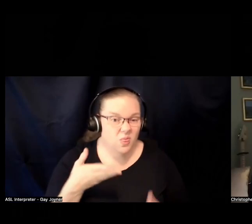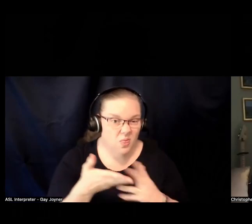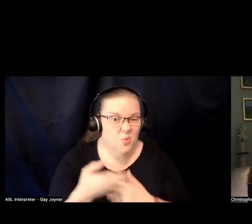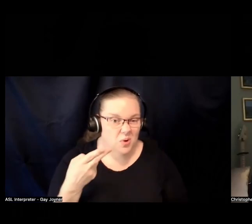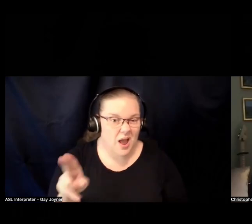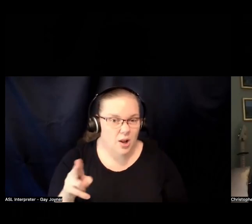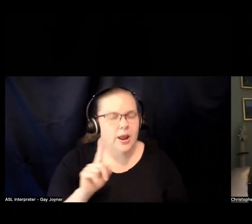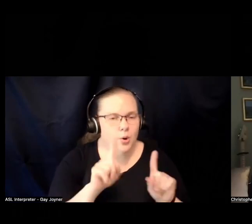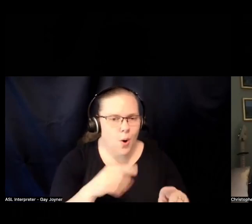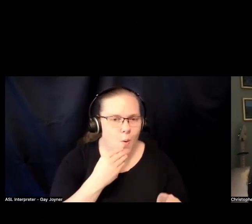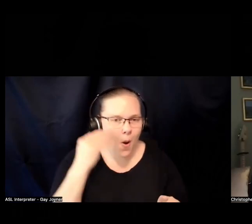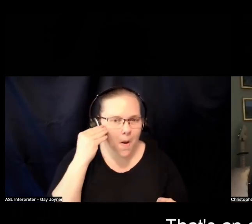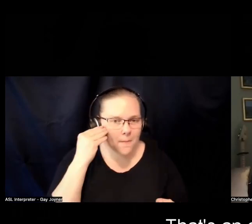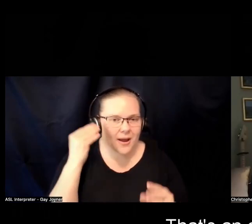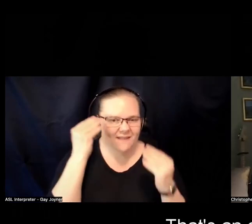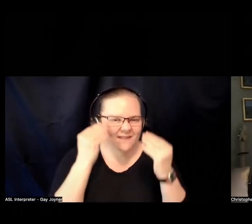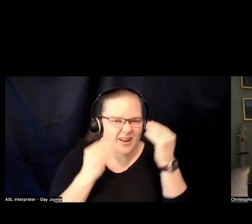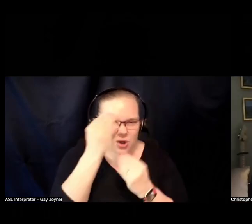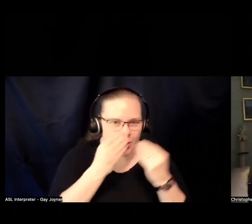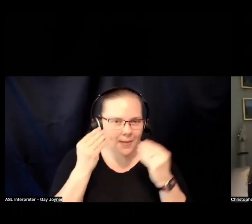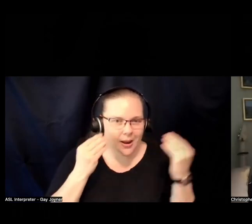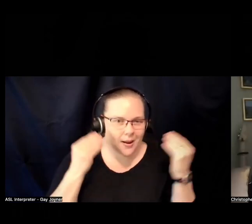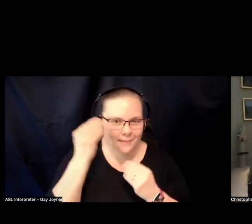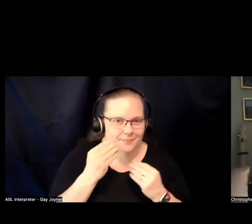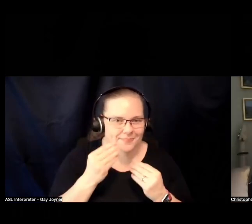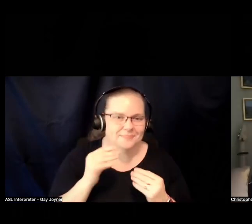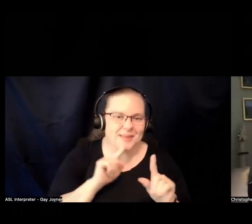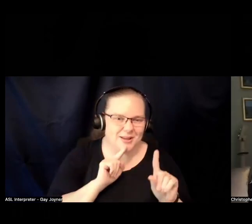Now go home and fix your makeup. That's an order.